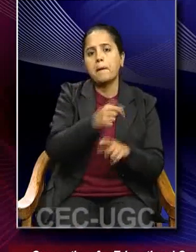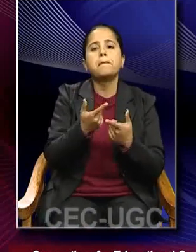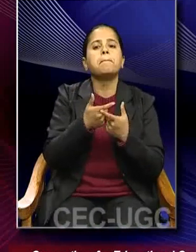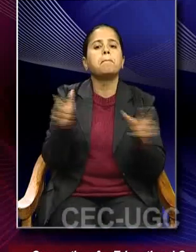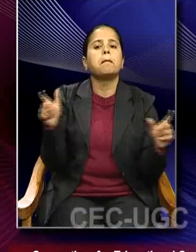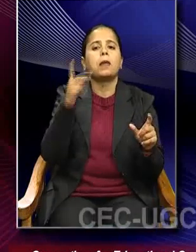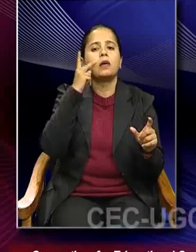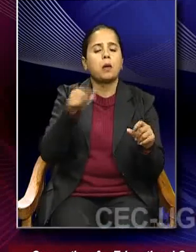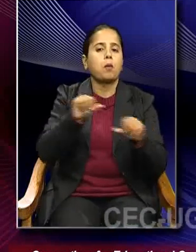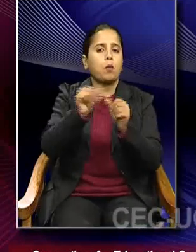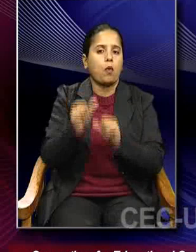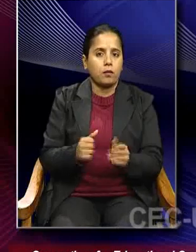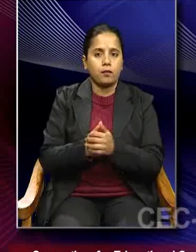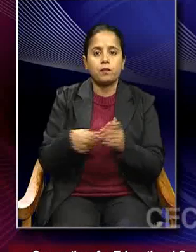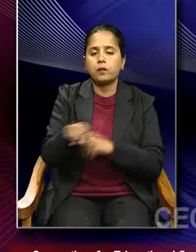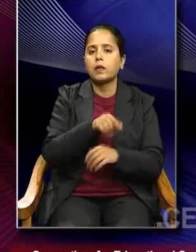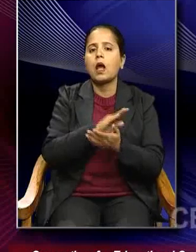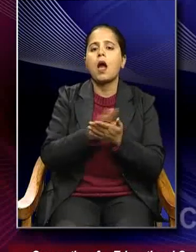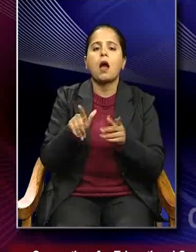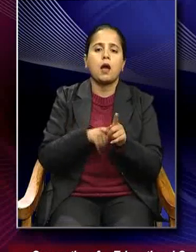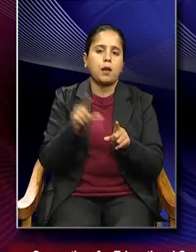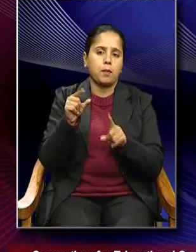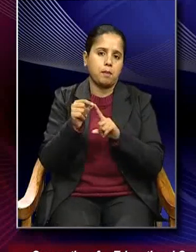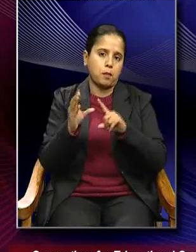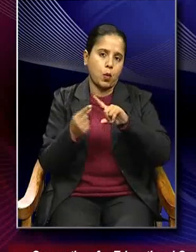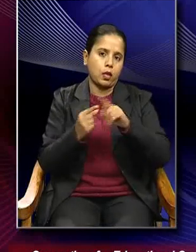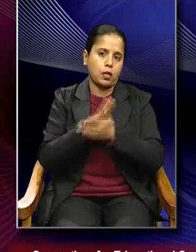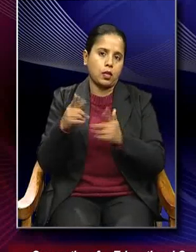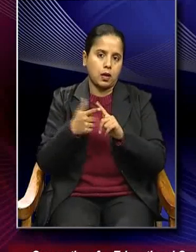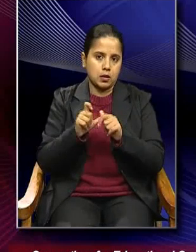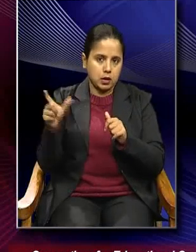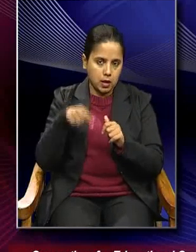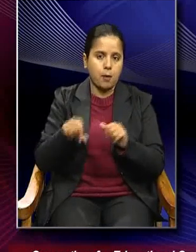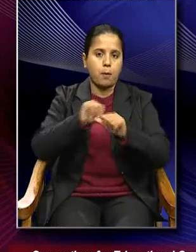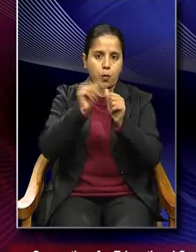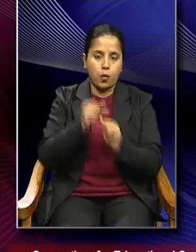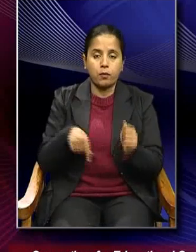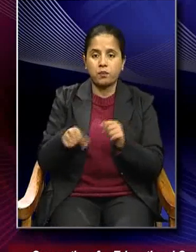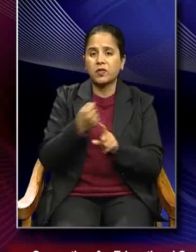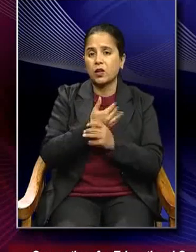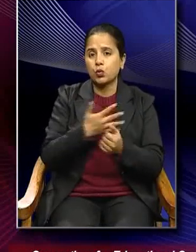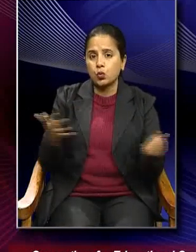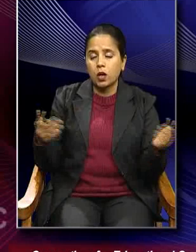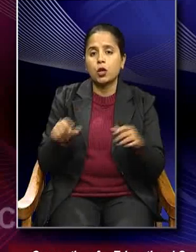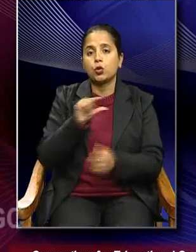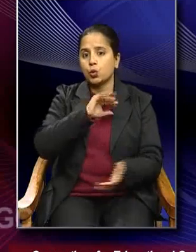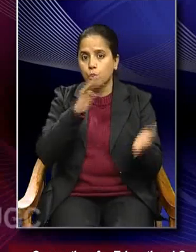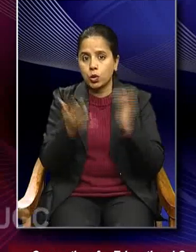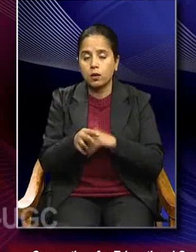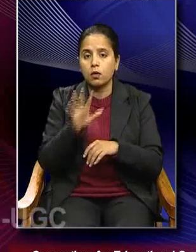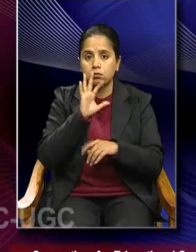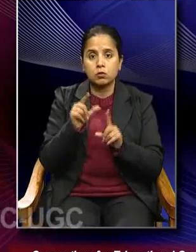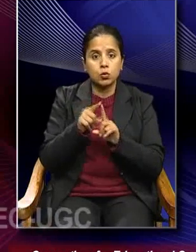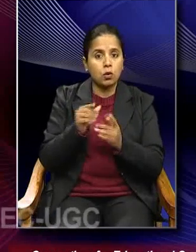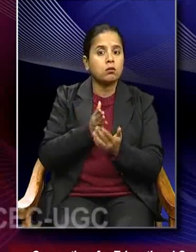larger model. So it's an hypothetical model. And in this kind of general and universal